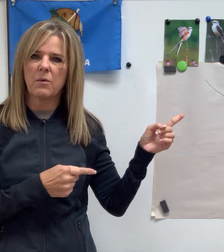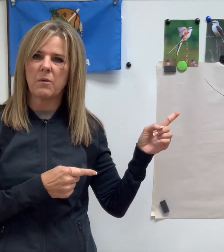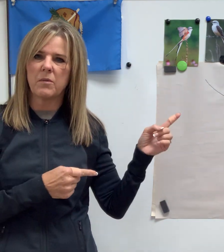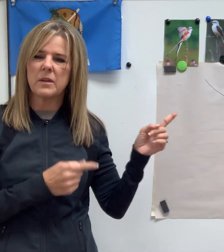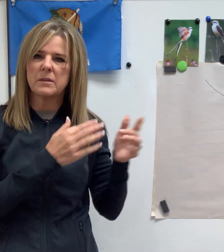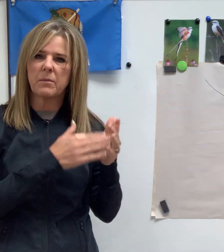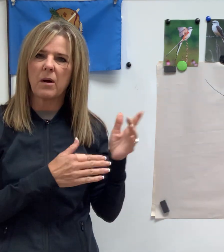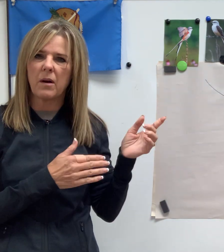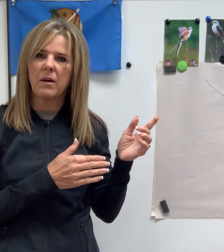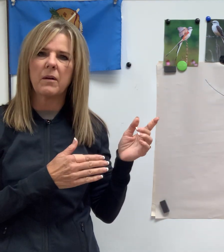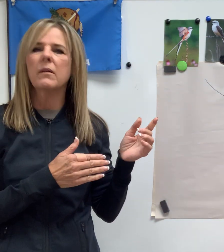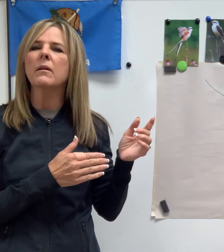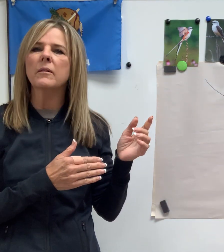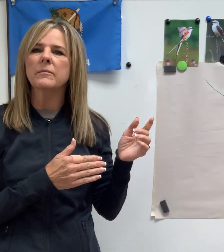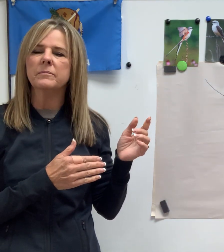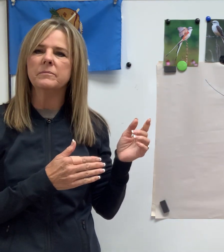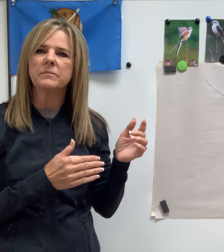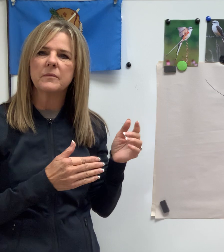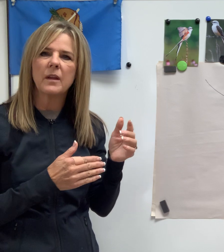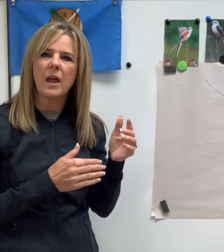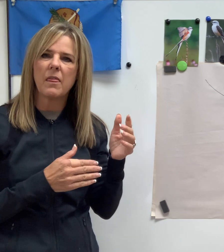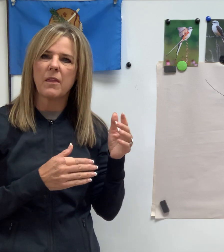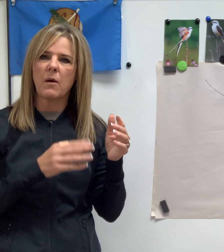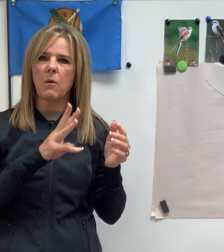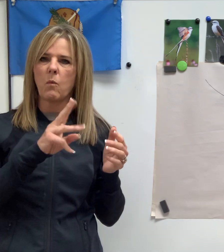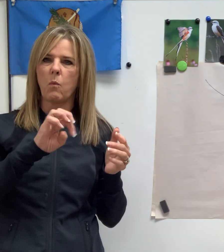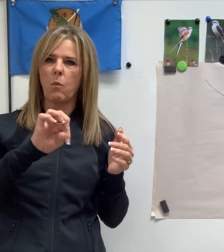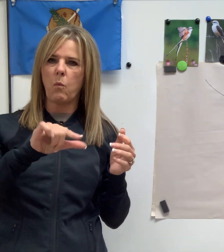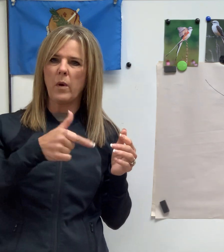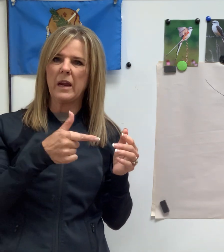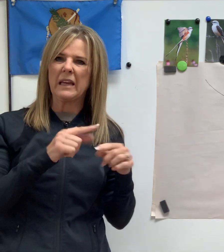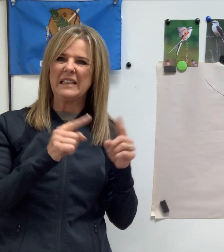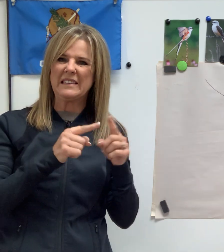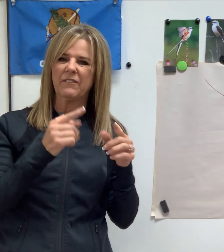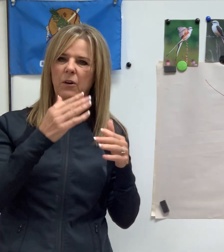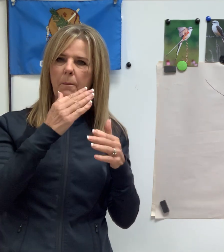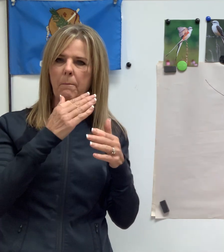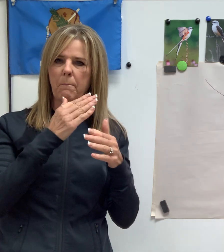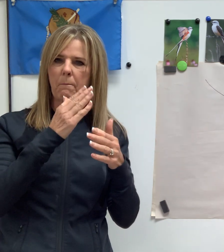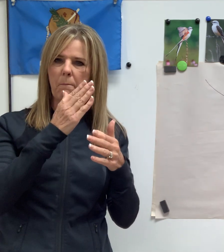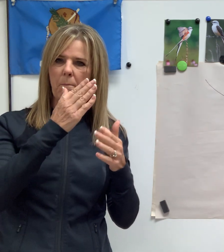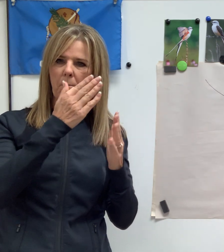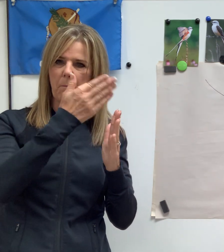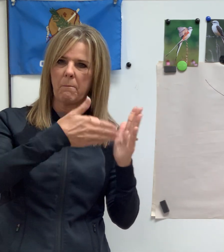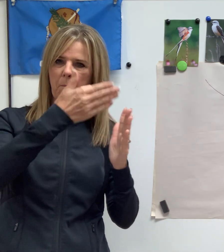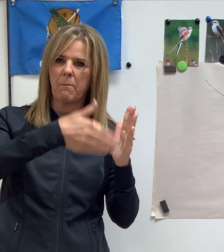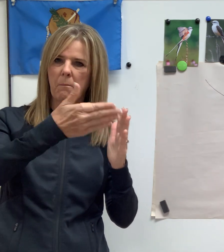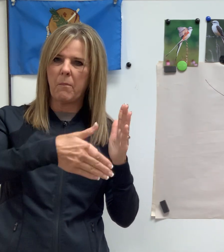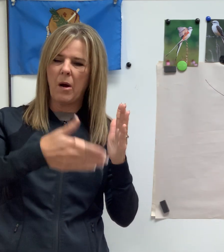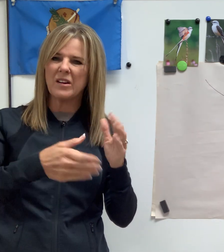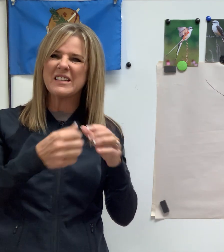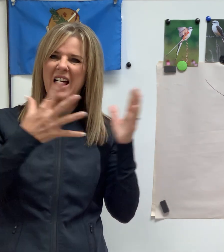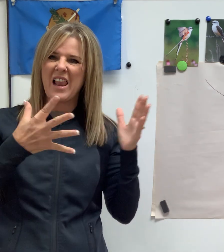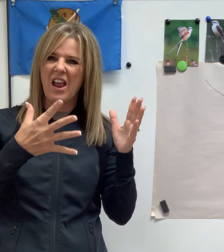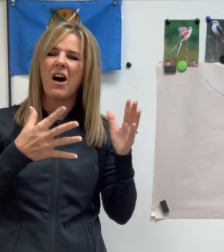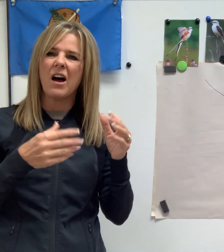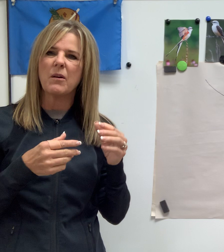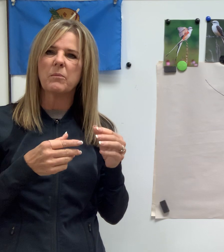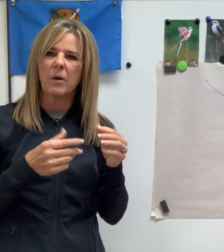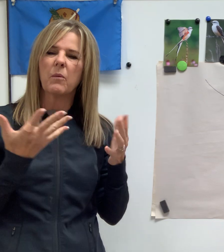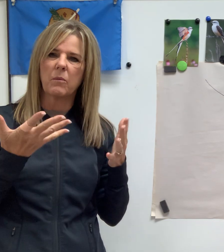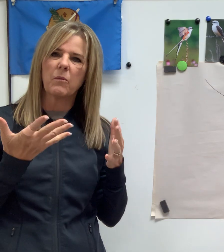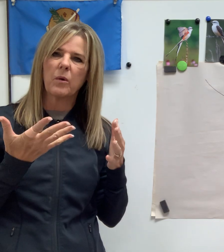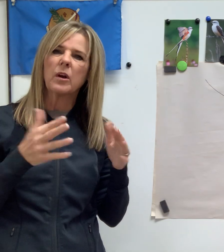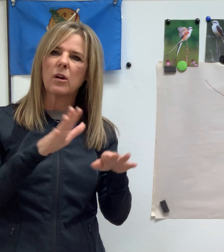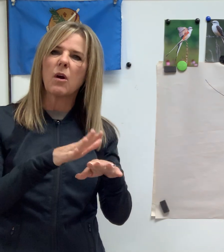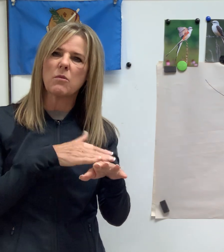section of the wing. We're going to break down the wing into the different sections. I know it looks like a lot of detail, and it is, but we're going to break it down so it's